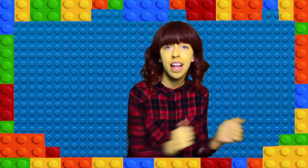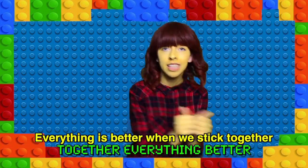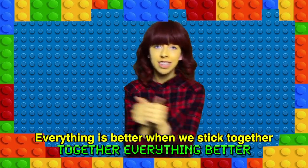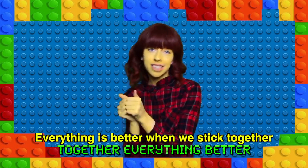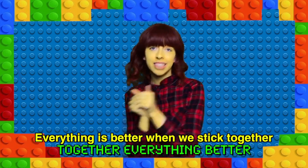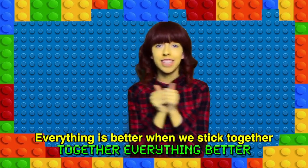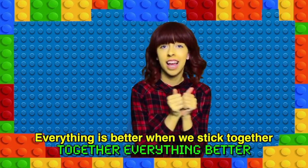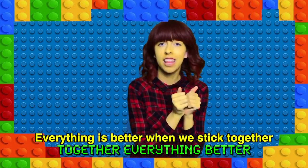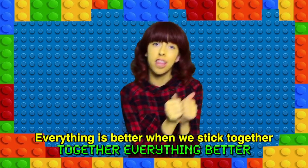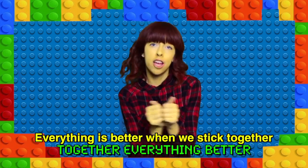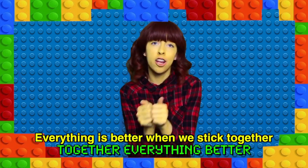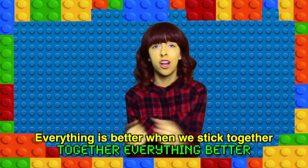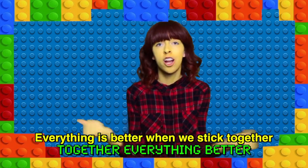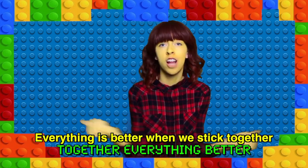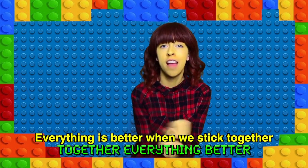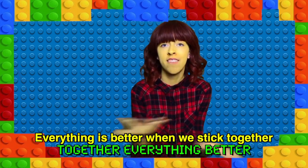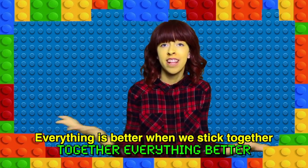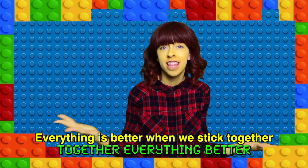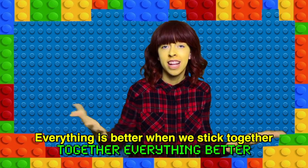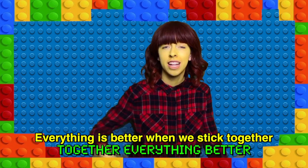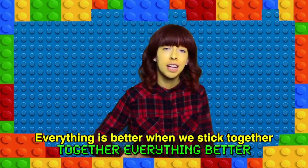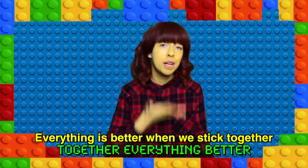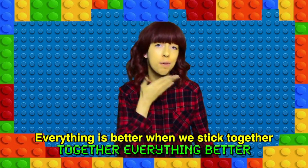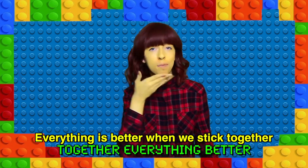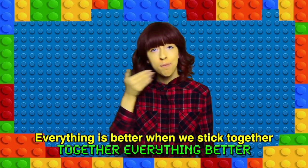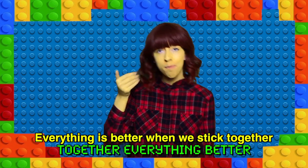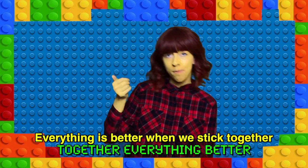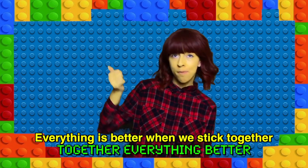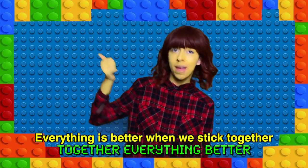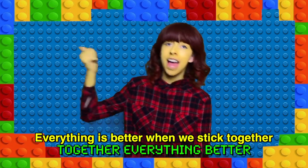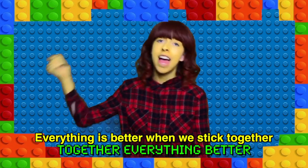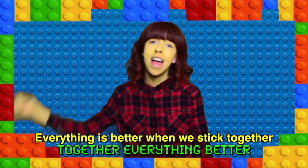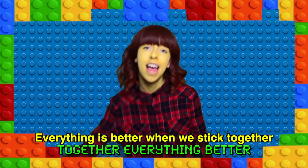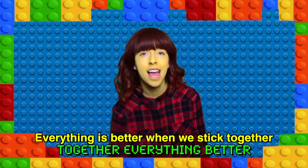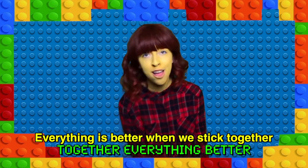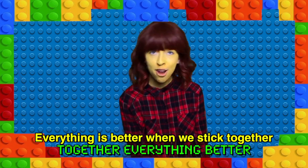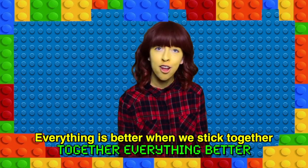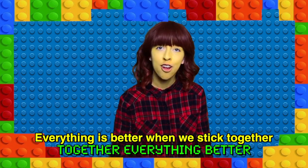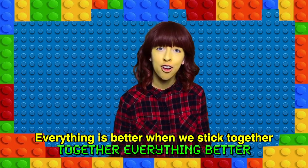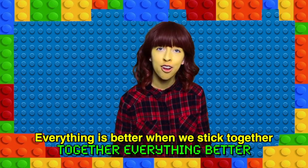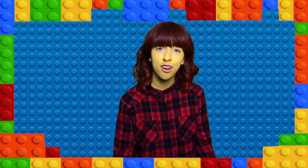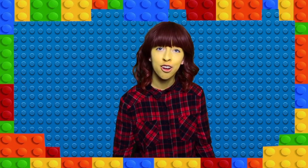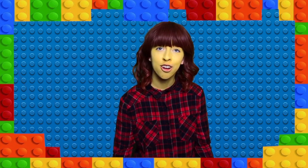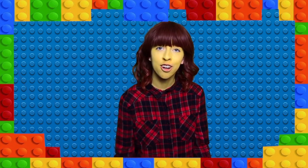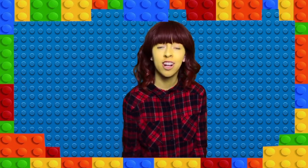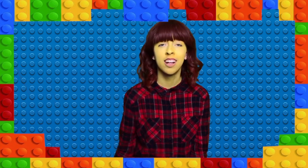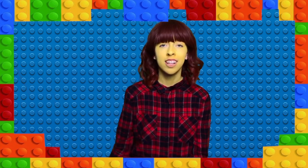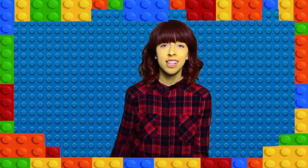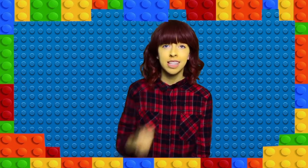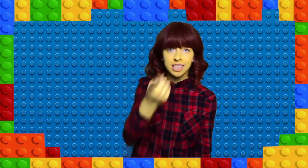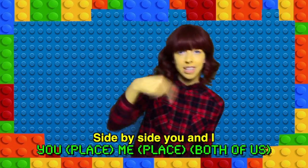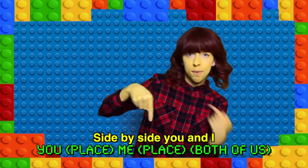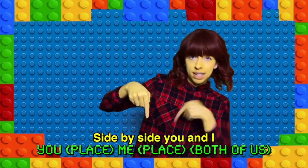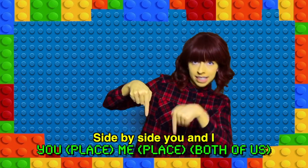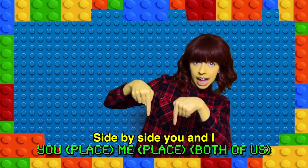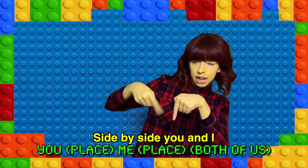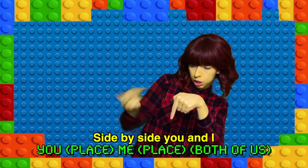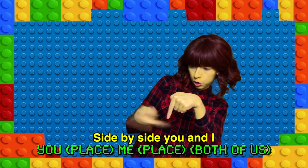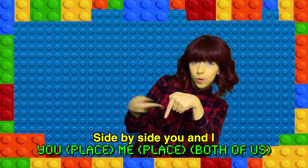Everything is better when we stay together Side by side, you